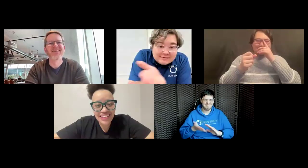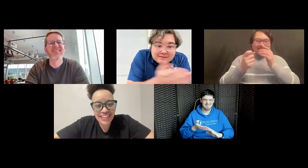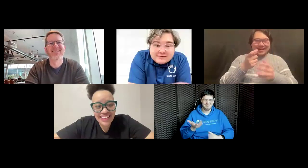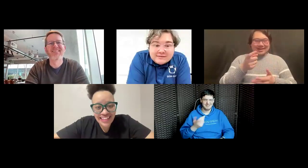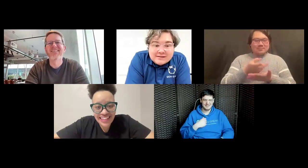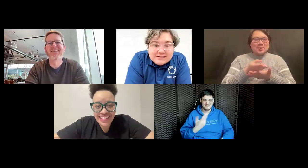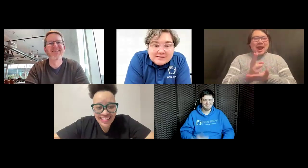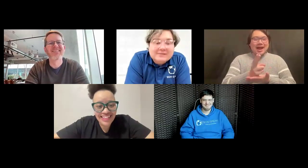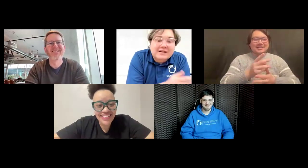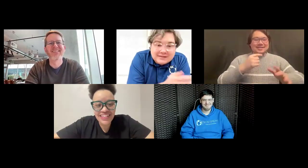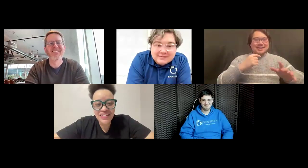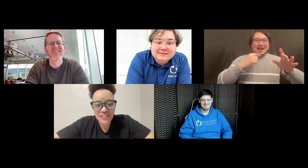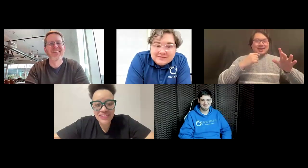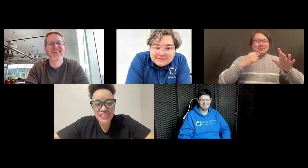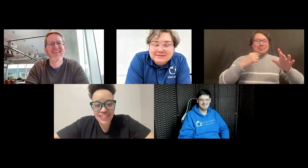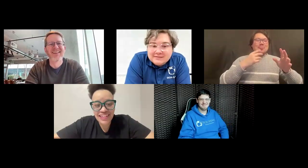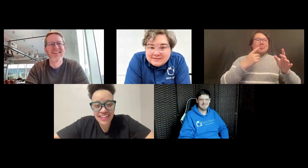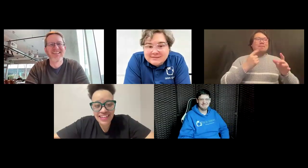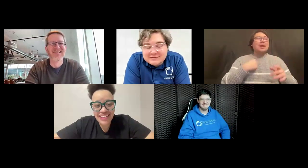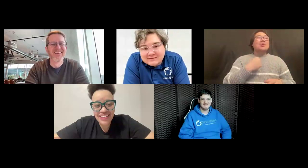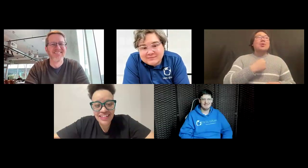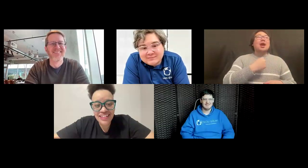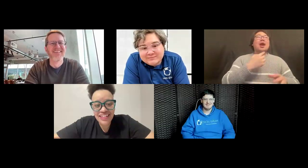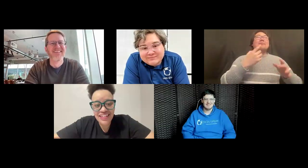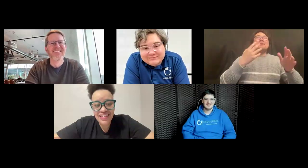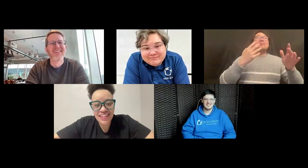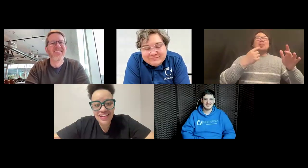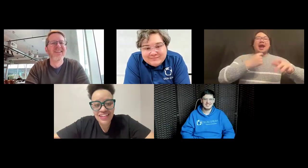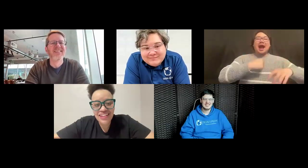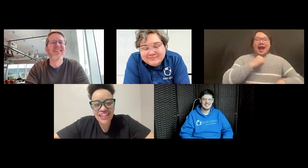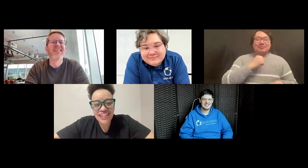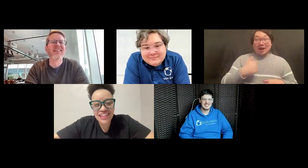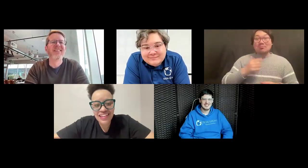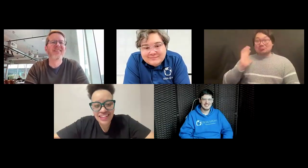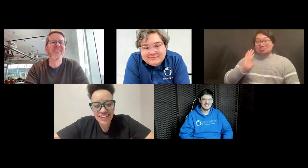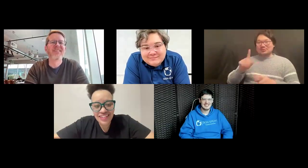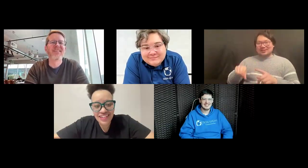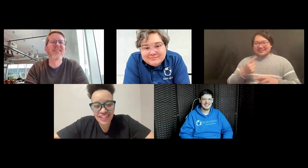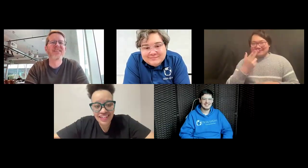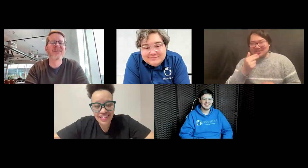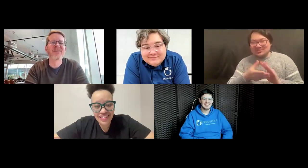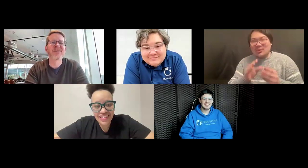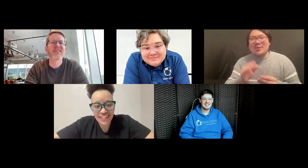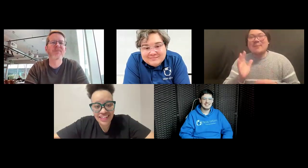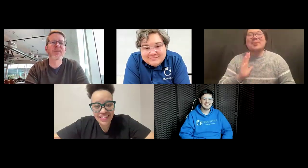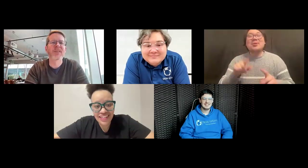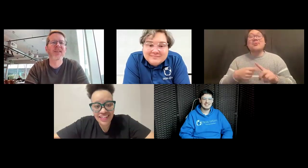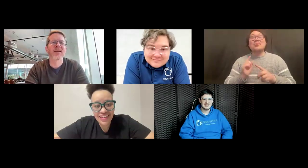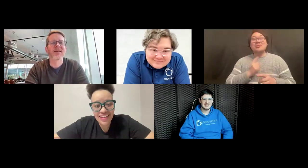Yeah, it's 24/7, 24/7. Um, yeah. I mean, it's a little bit of a